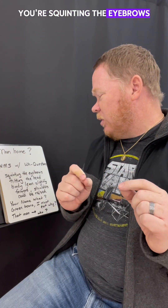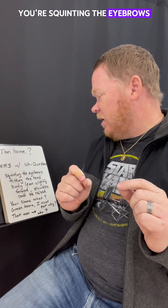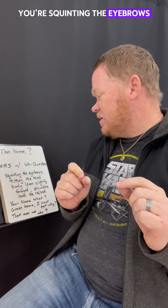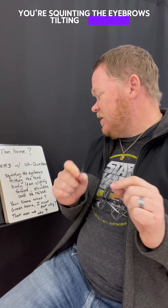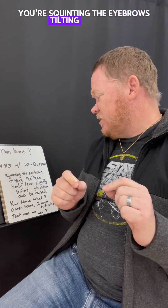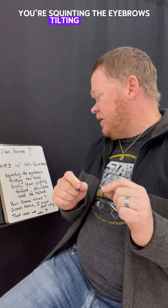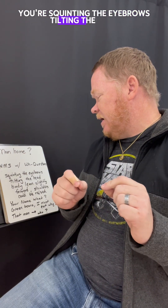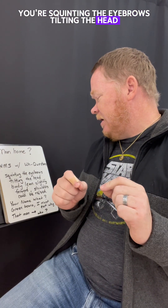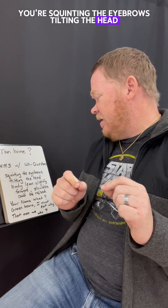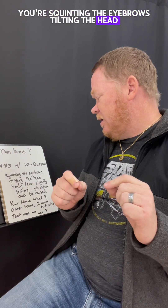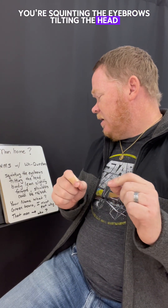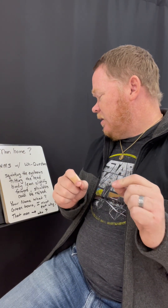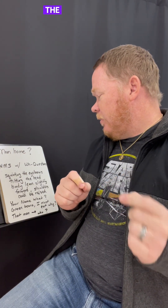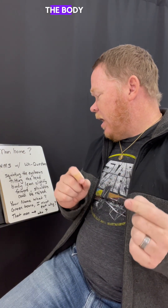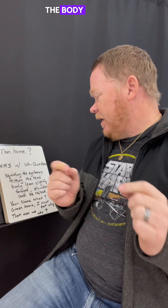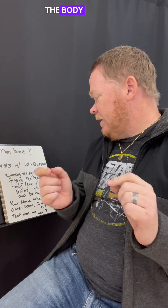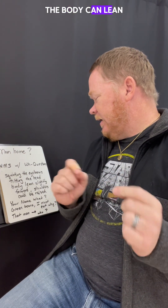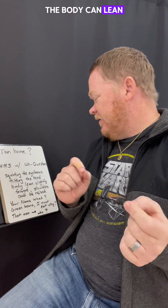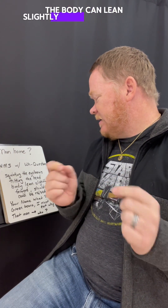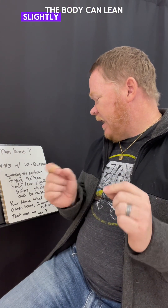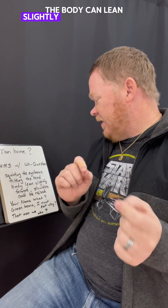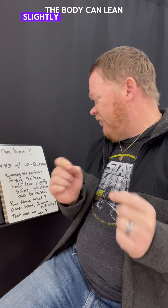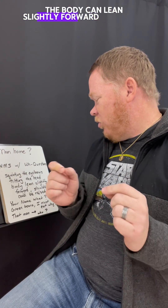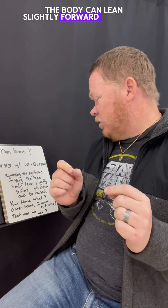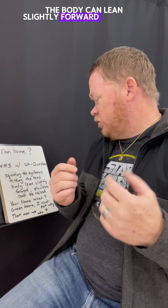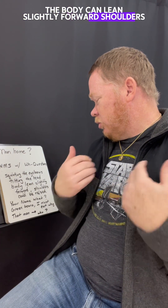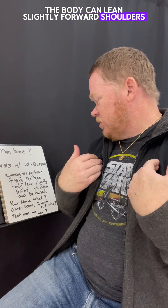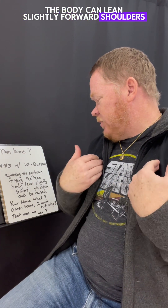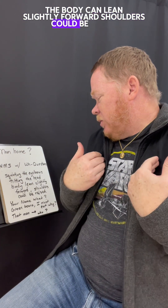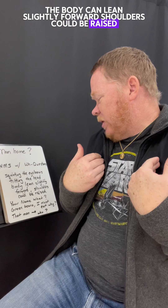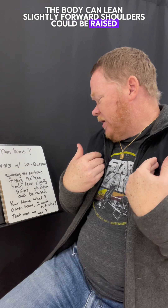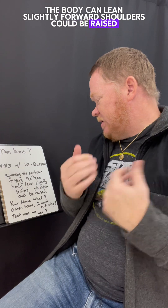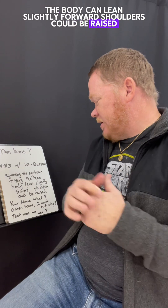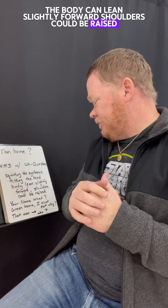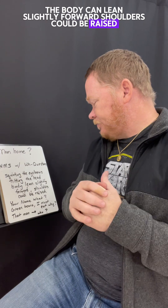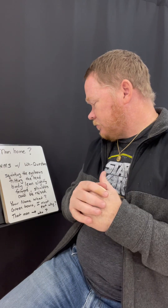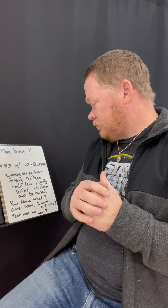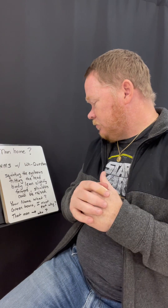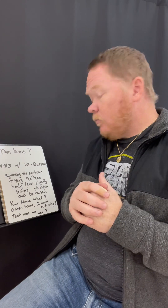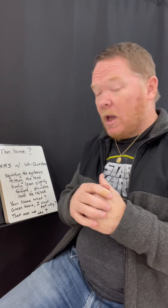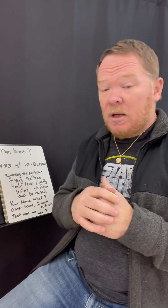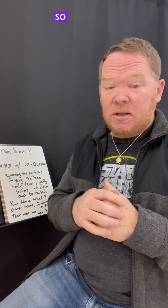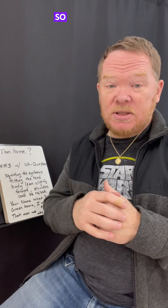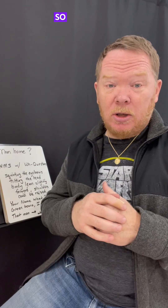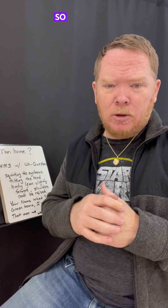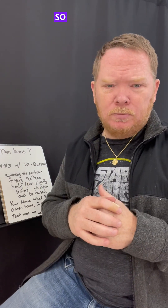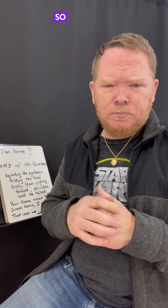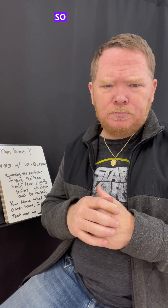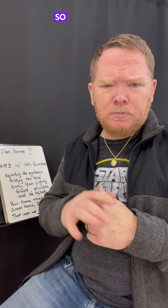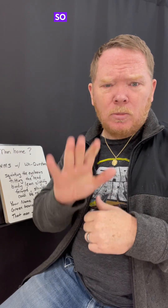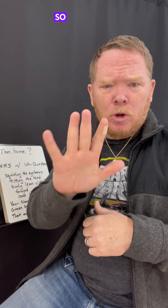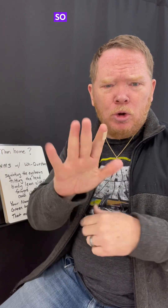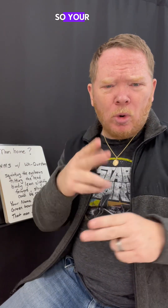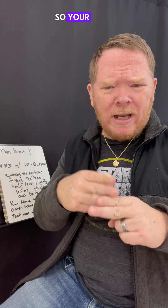eyebrows, tilting the head. The body can lean slightly forward, shoulders can be raised. So, your